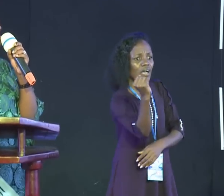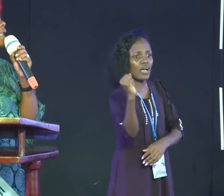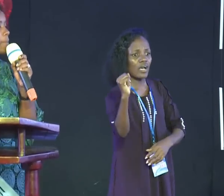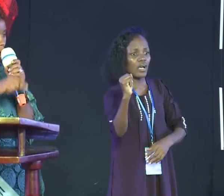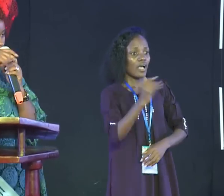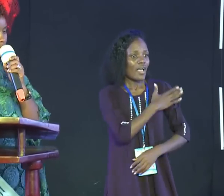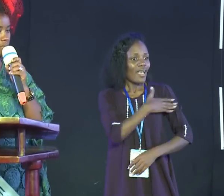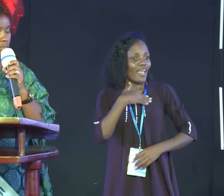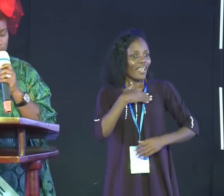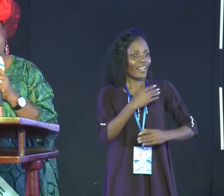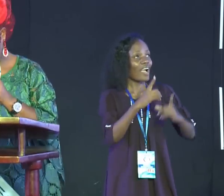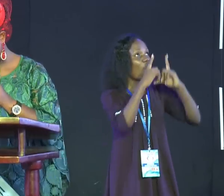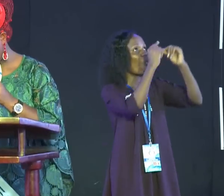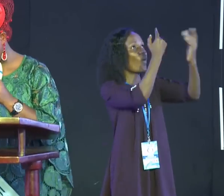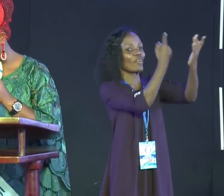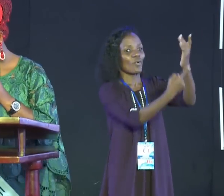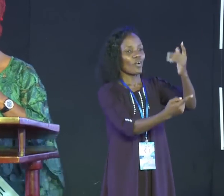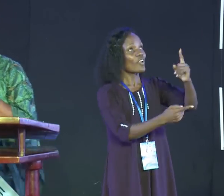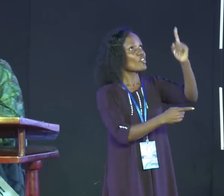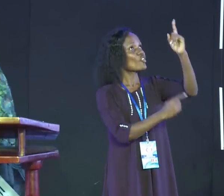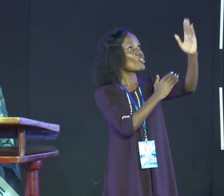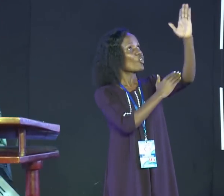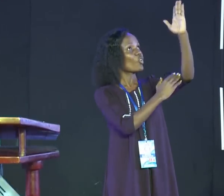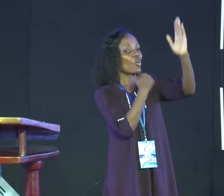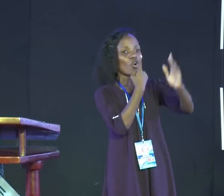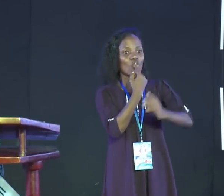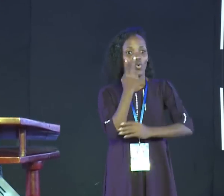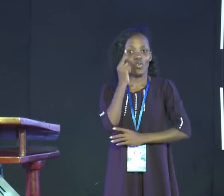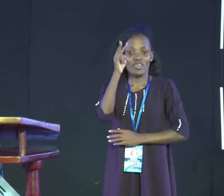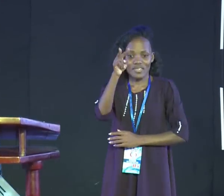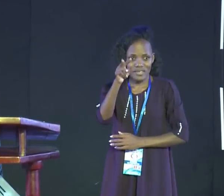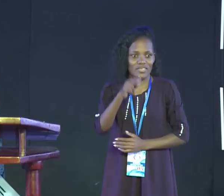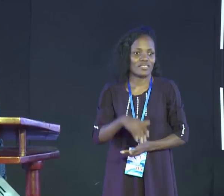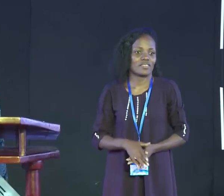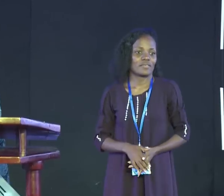And she said, "You are God that sees."